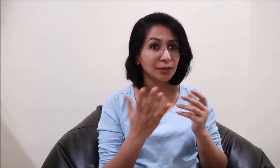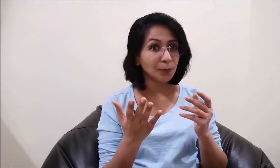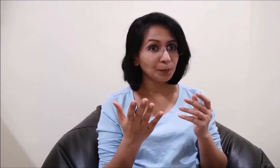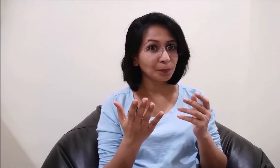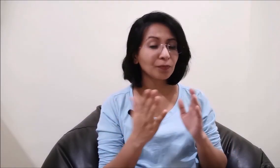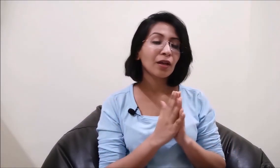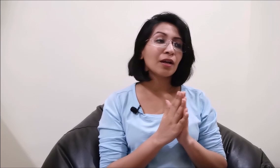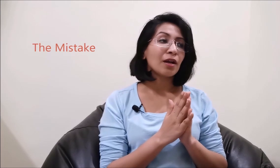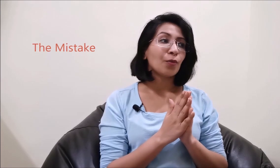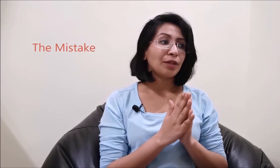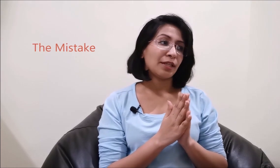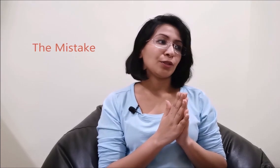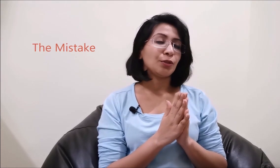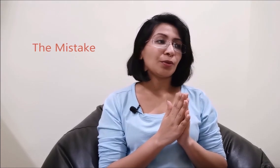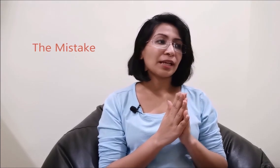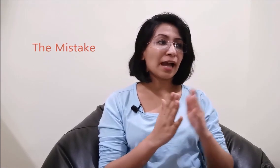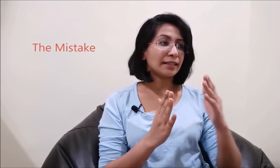do? We tend to do it as